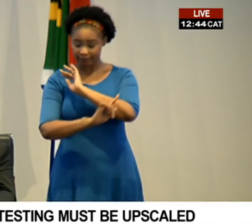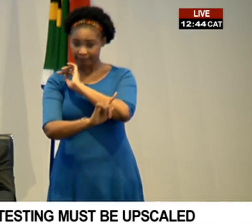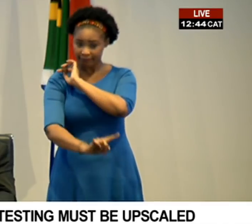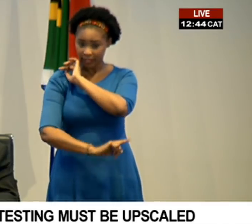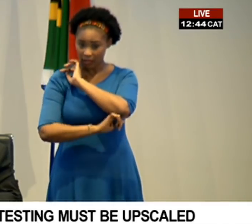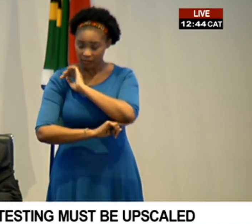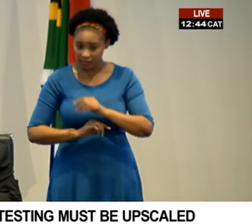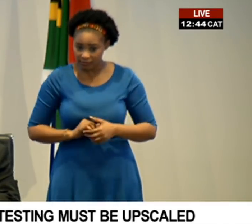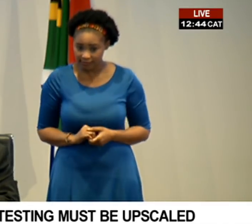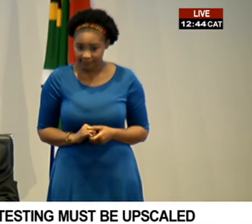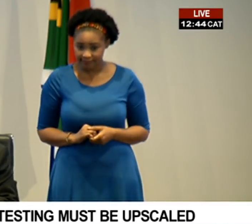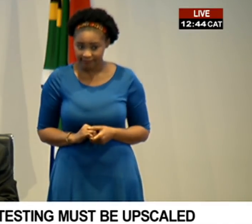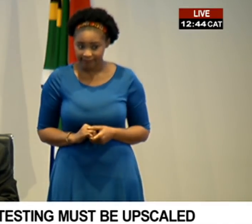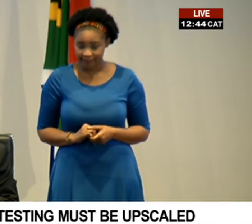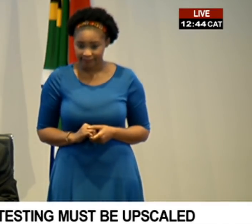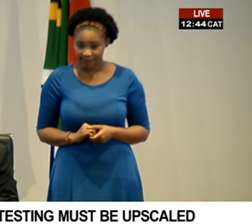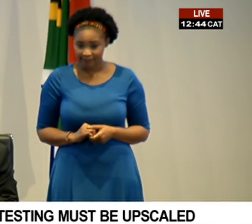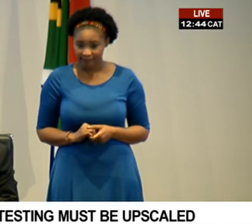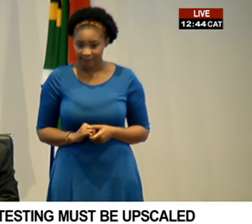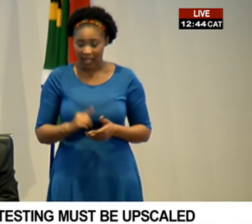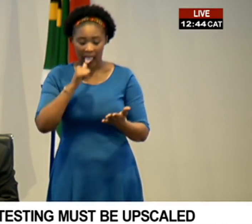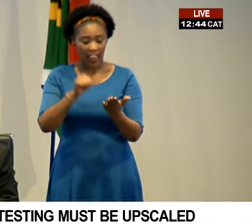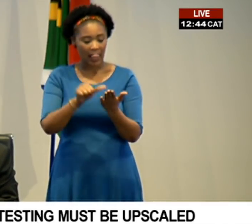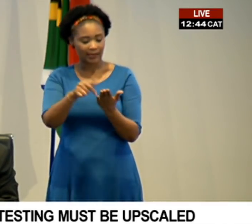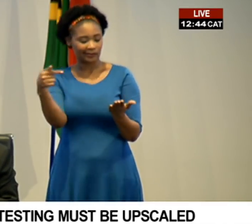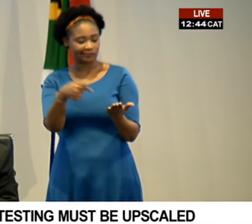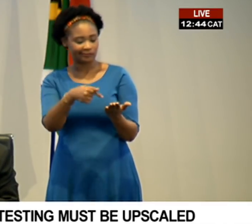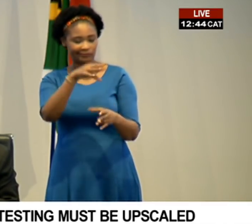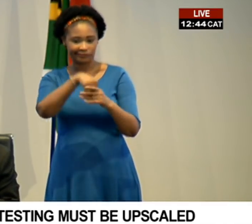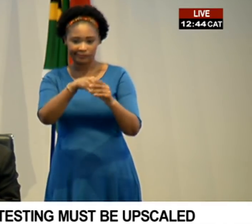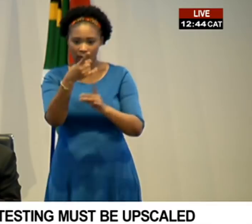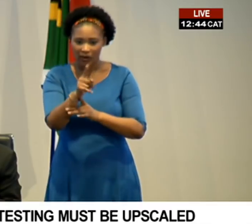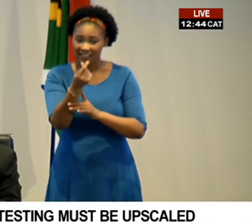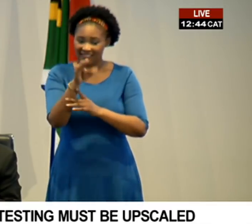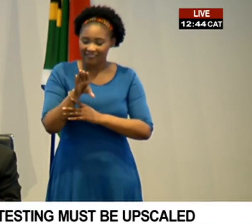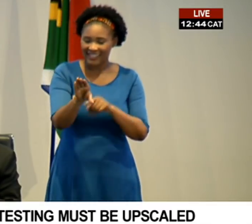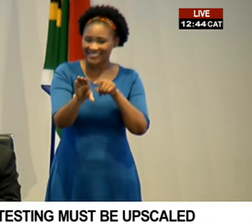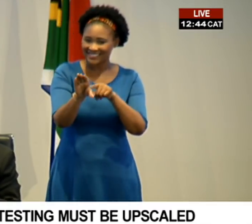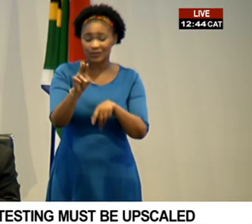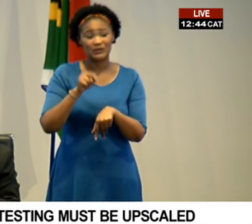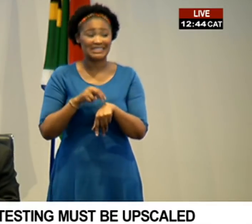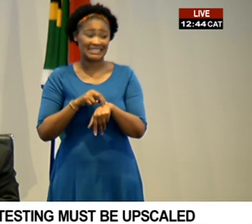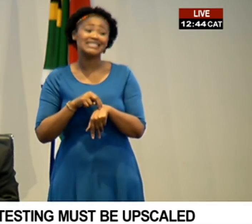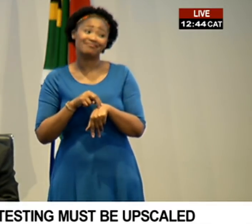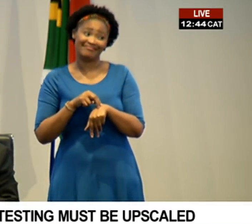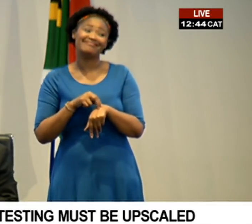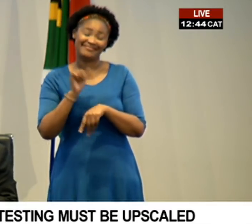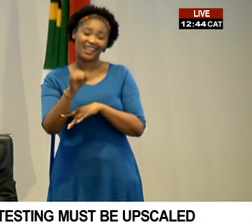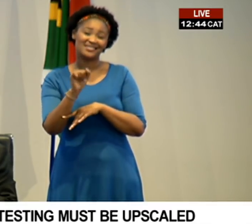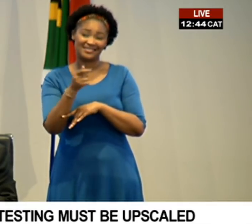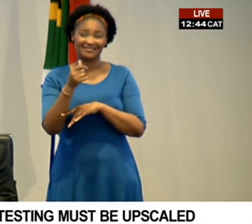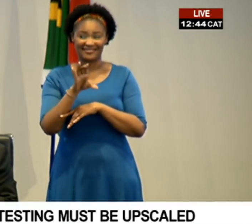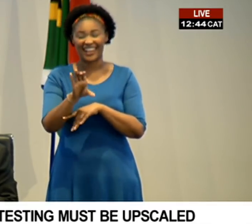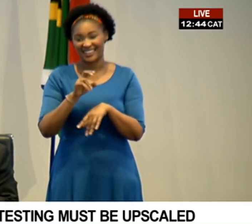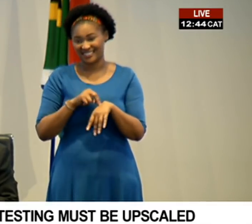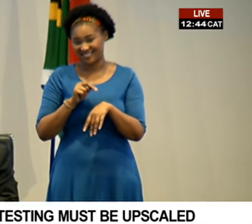Lastly, you have in your letter alluded to the fact that funding is needed. Yes, funding is